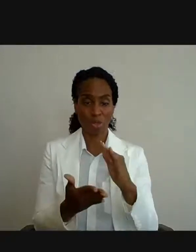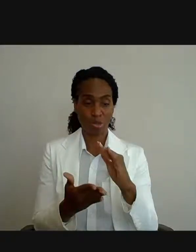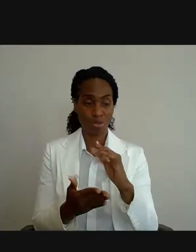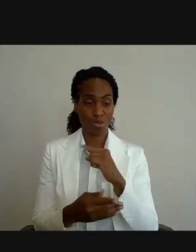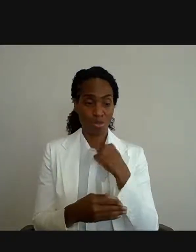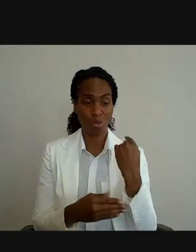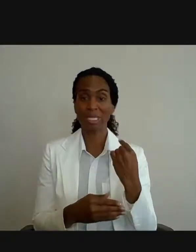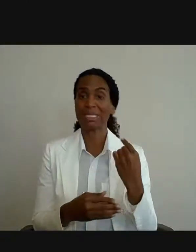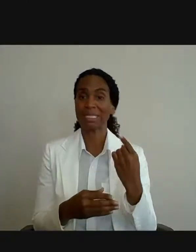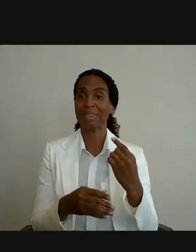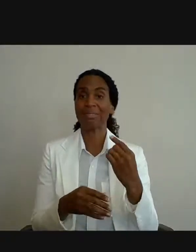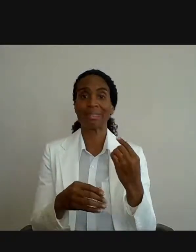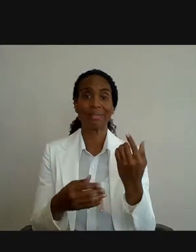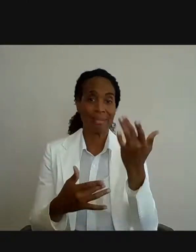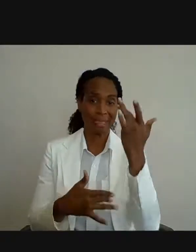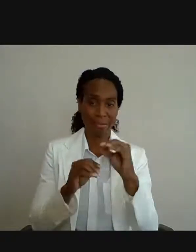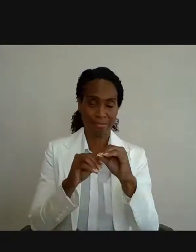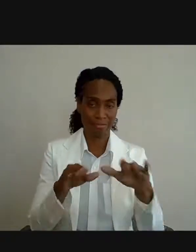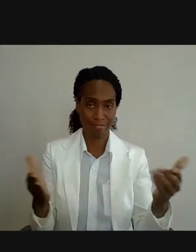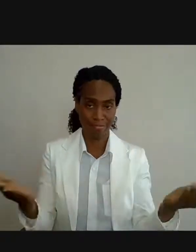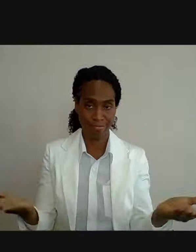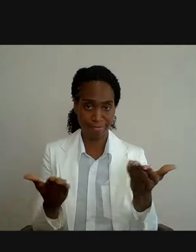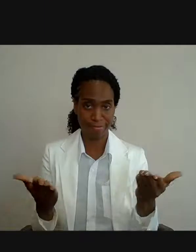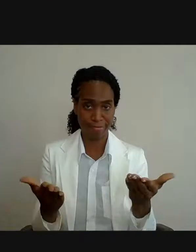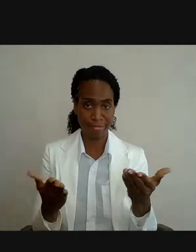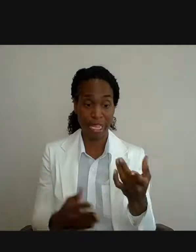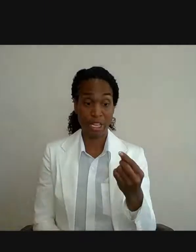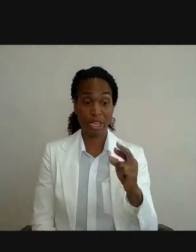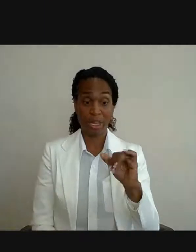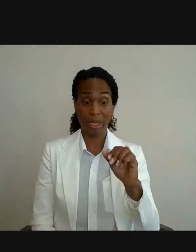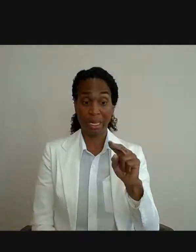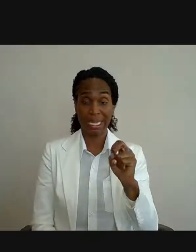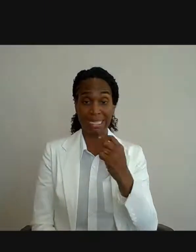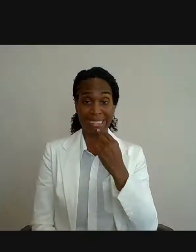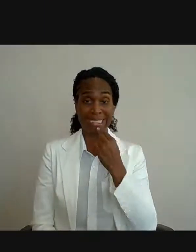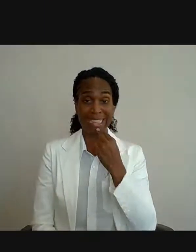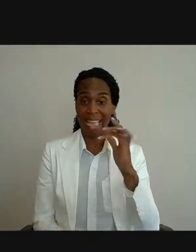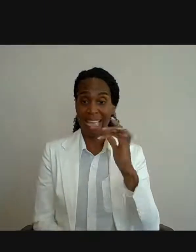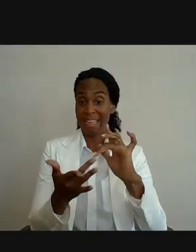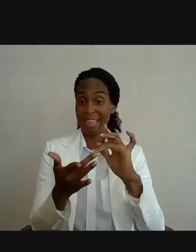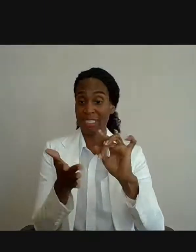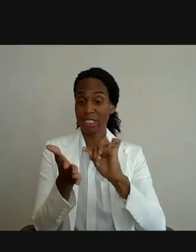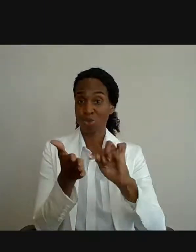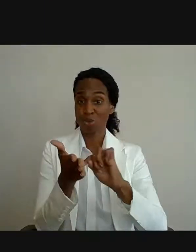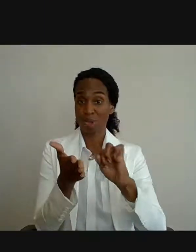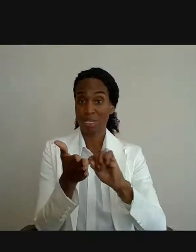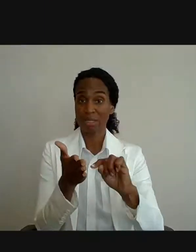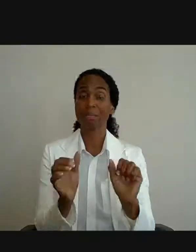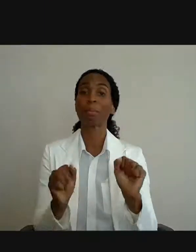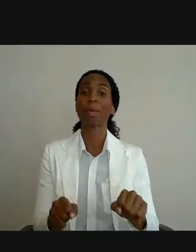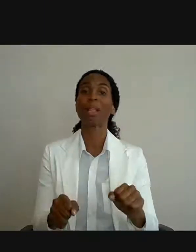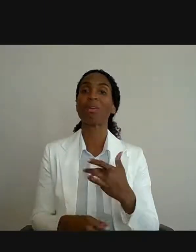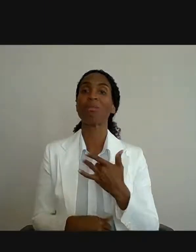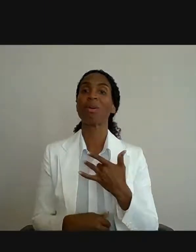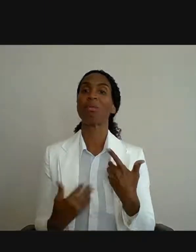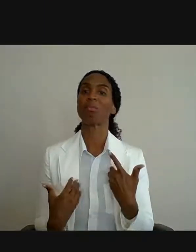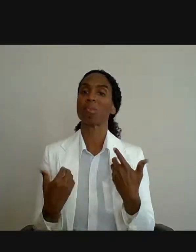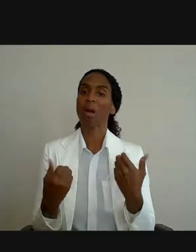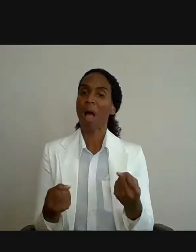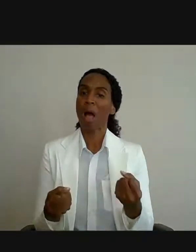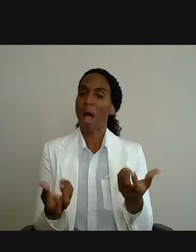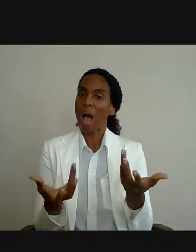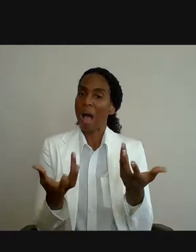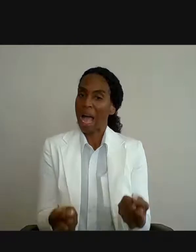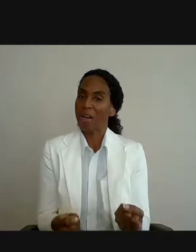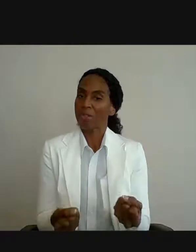here. And as Dr. Caine mentioned, our contact tracing capacity allows us to feel confident in our ability